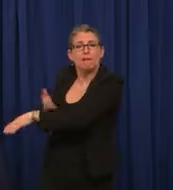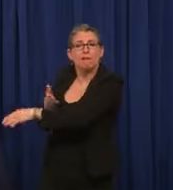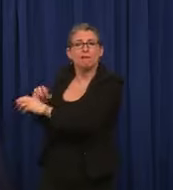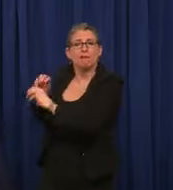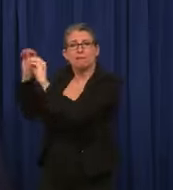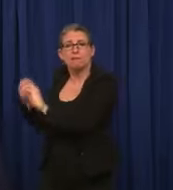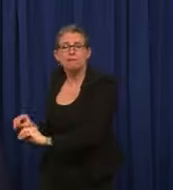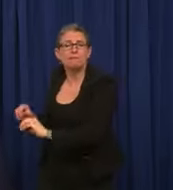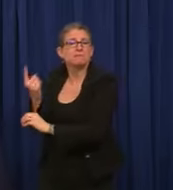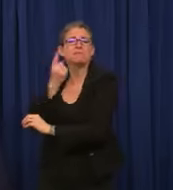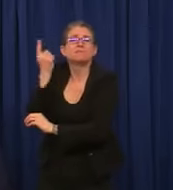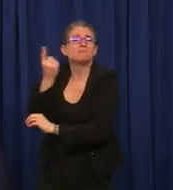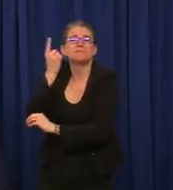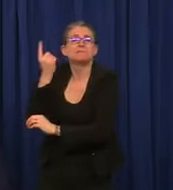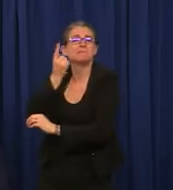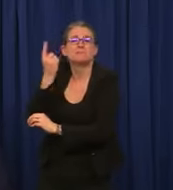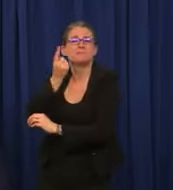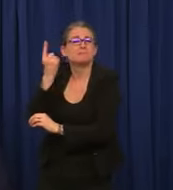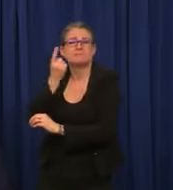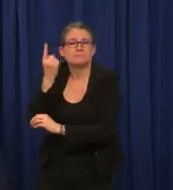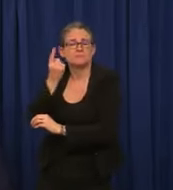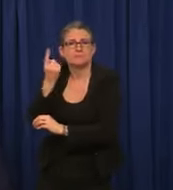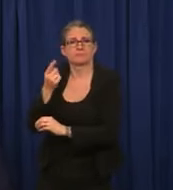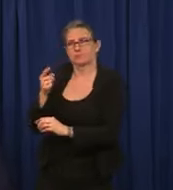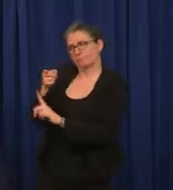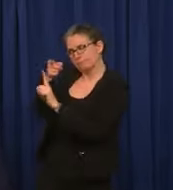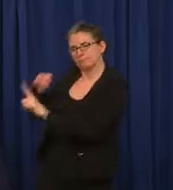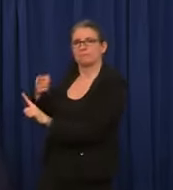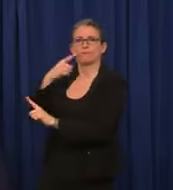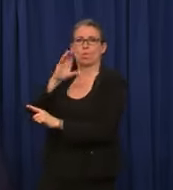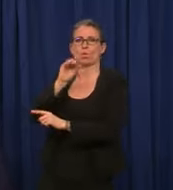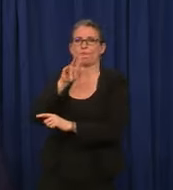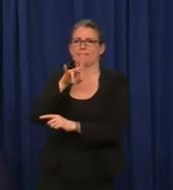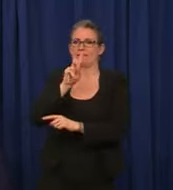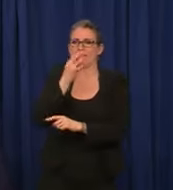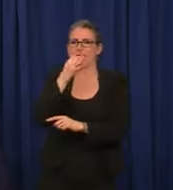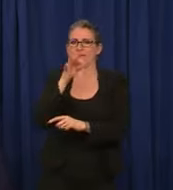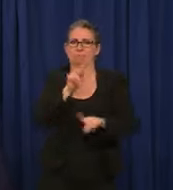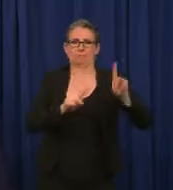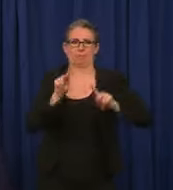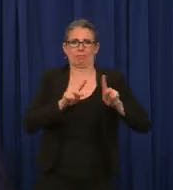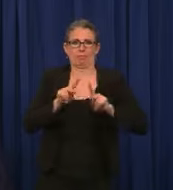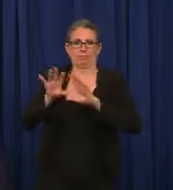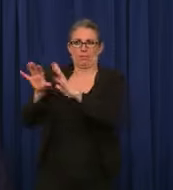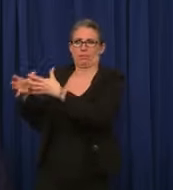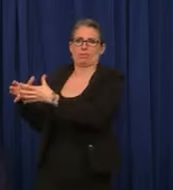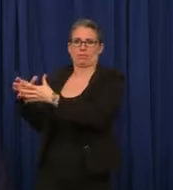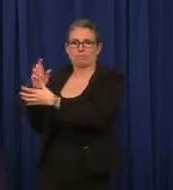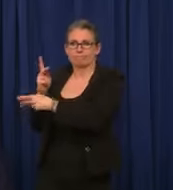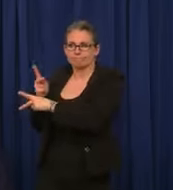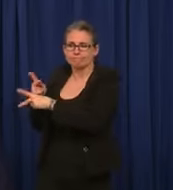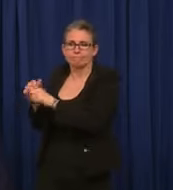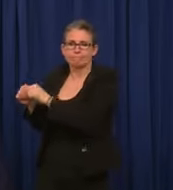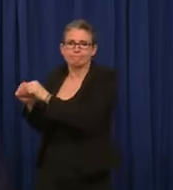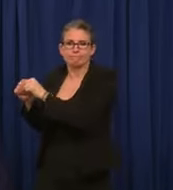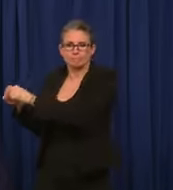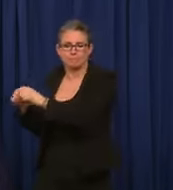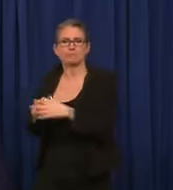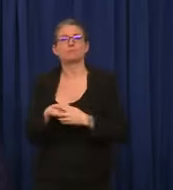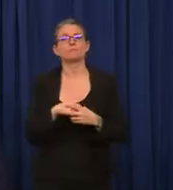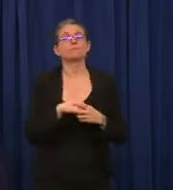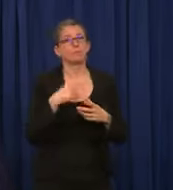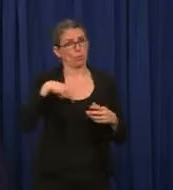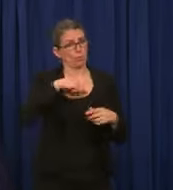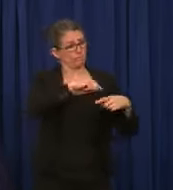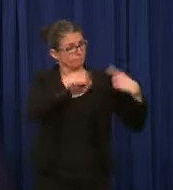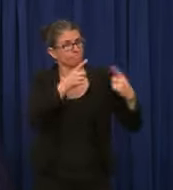on what the state resources are and the availability of state buildings in case any type of conversion of that sort might be needed. So